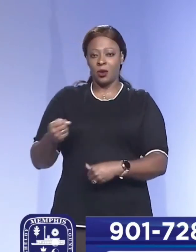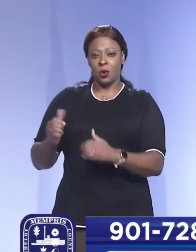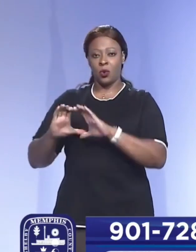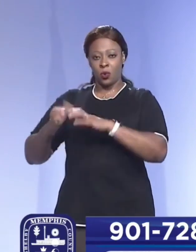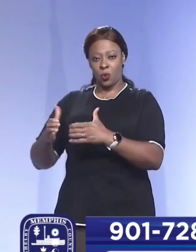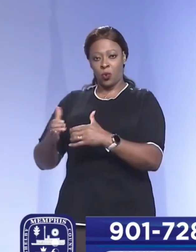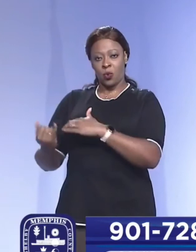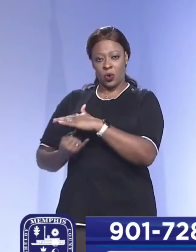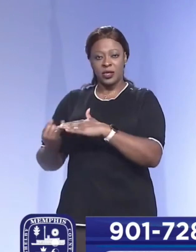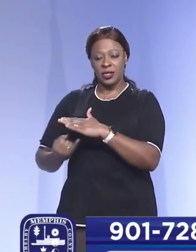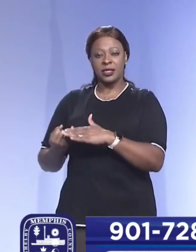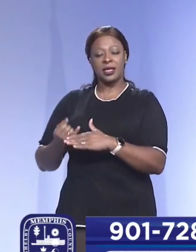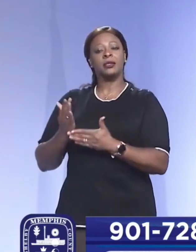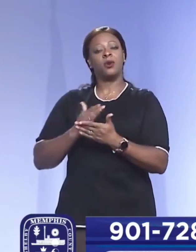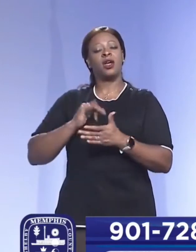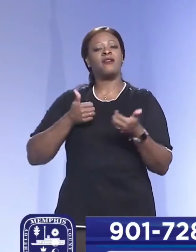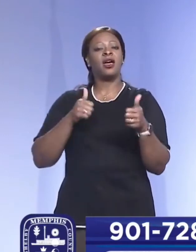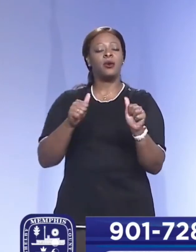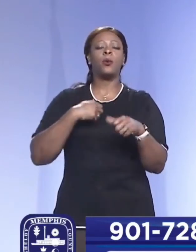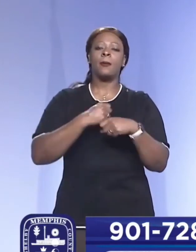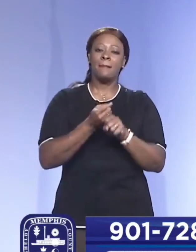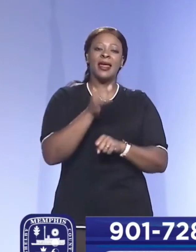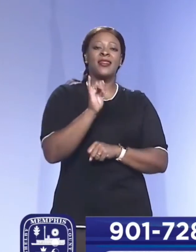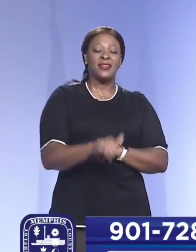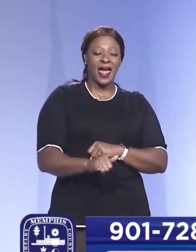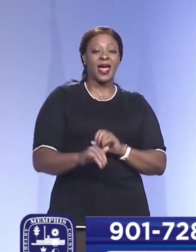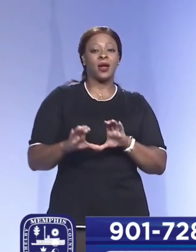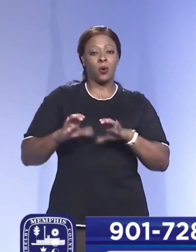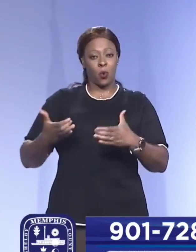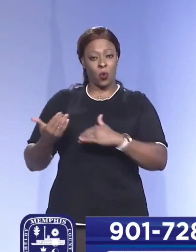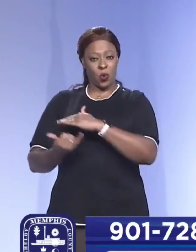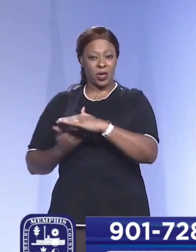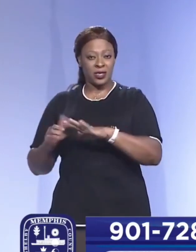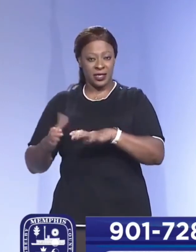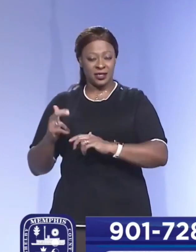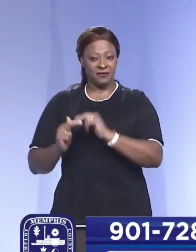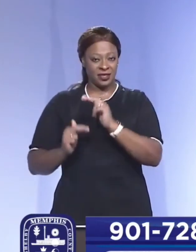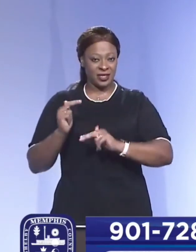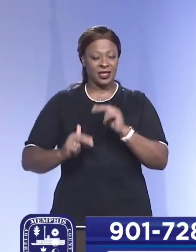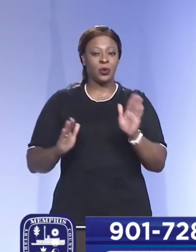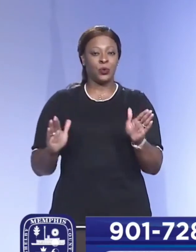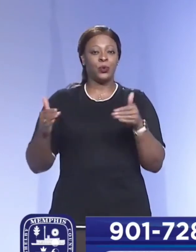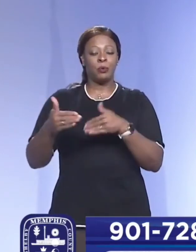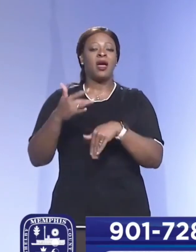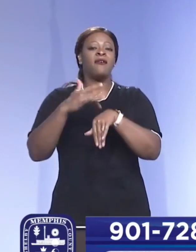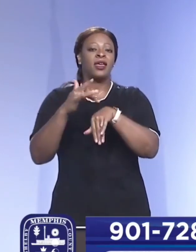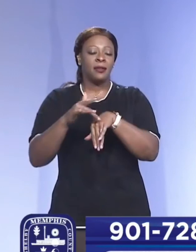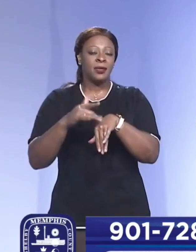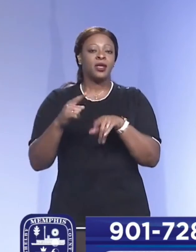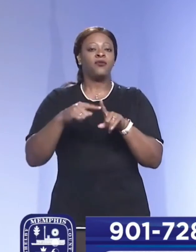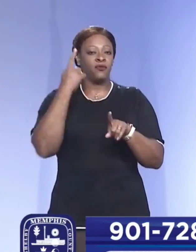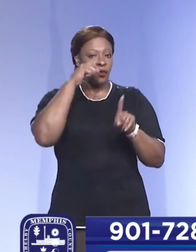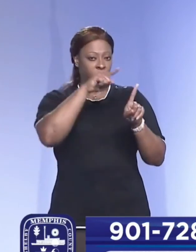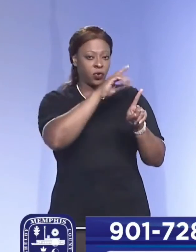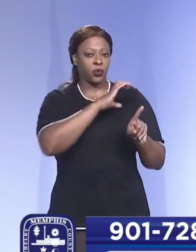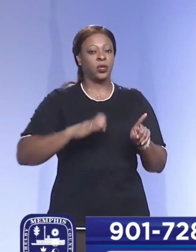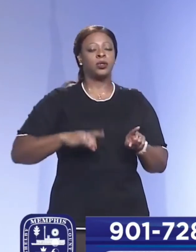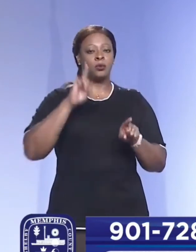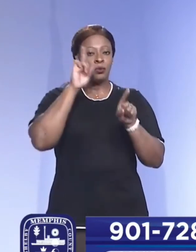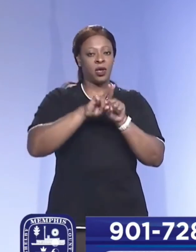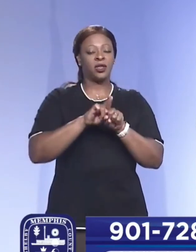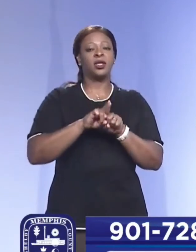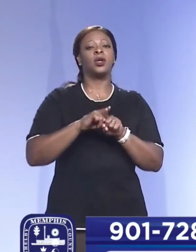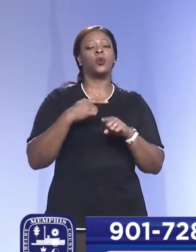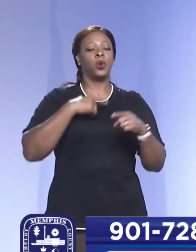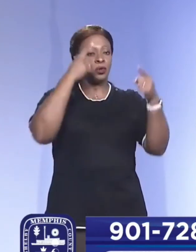part of the effort. We've made some of those quarantine facility rooms available to Christian Brothers and reached